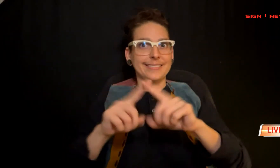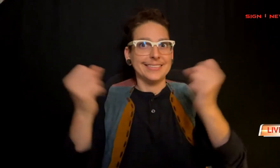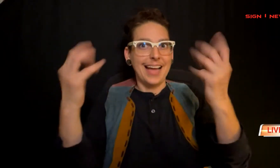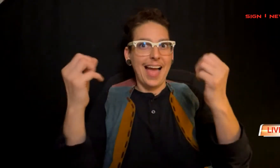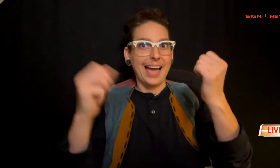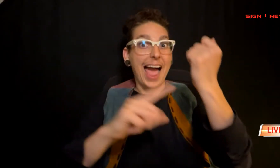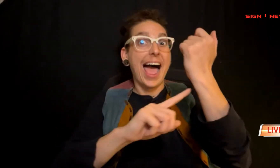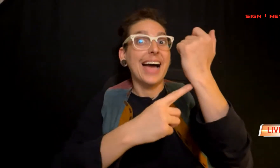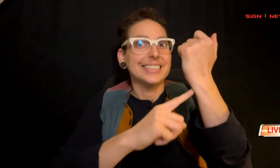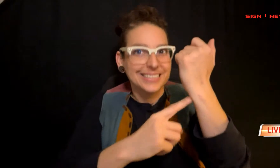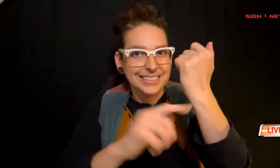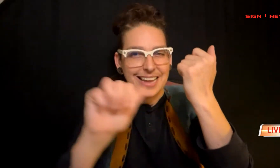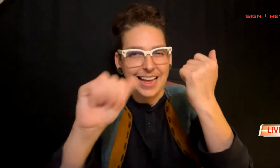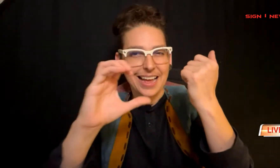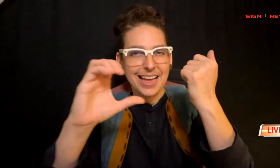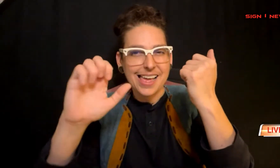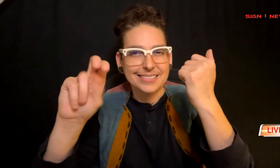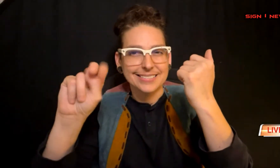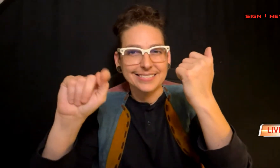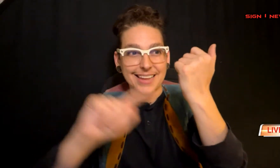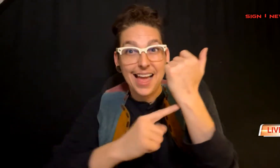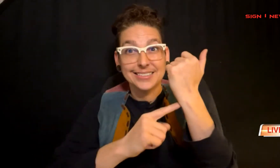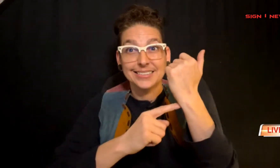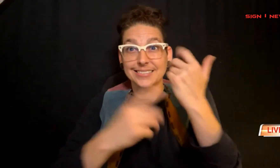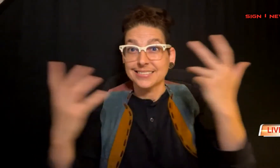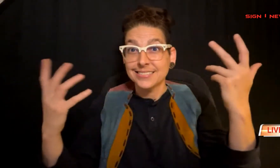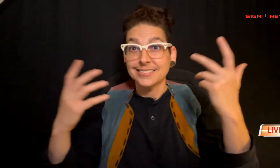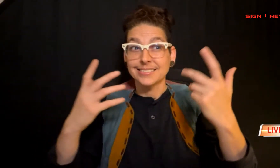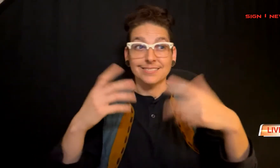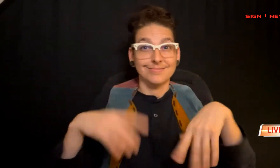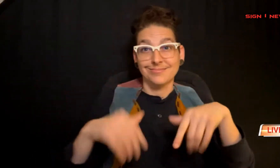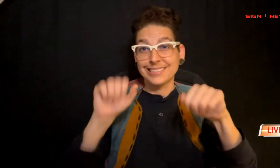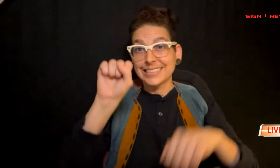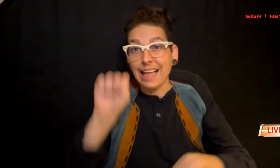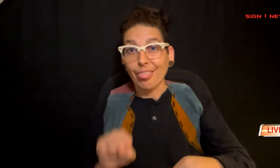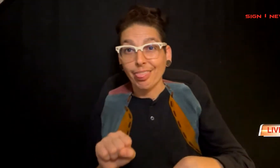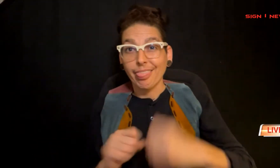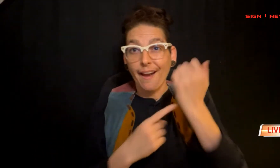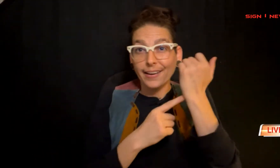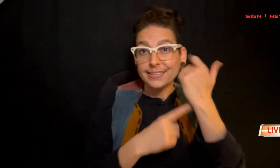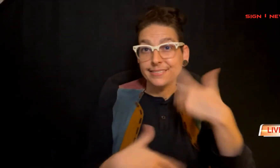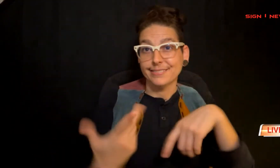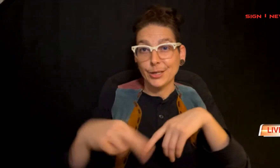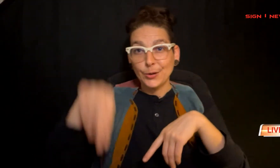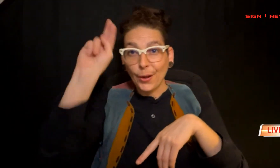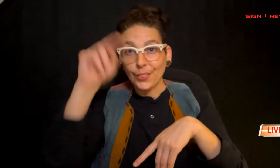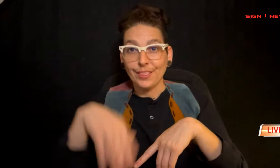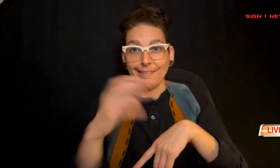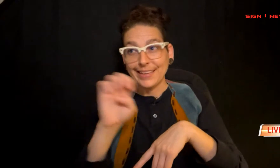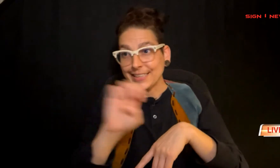They redesigned the sets to make sure it looked like a deaf home.